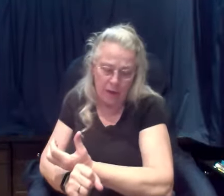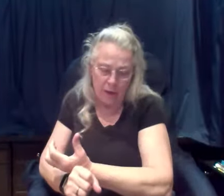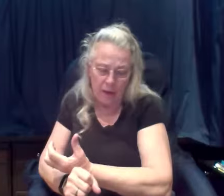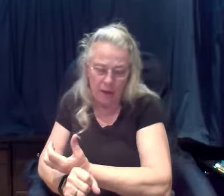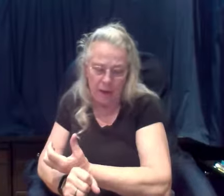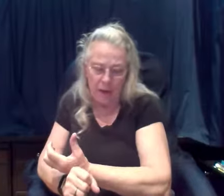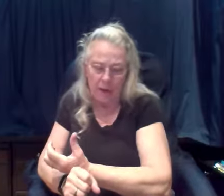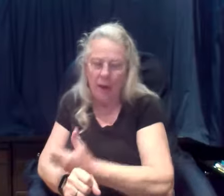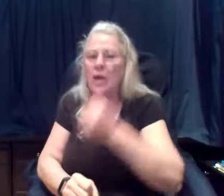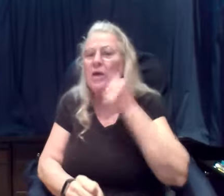plea.